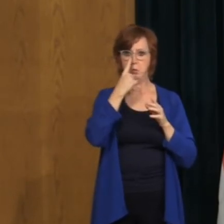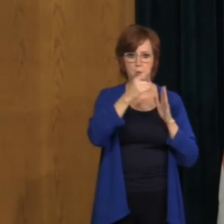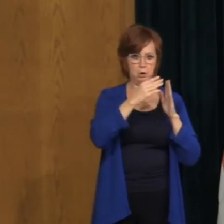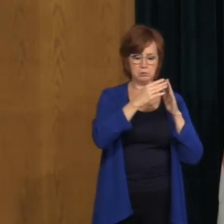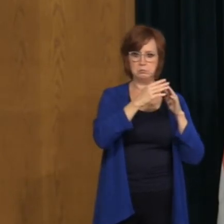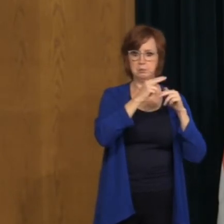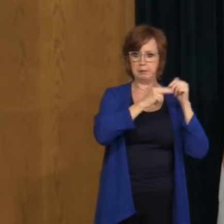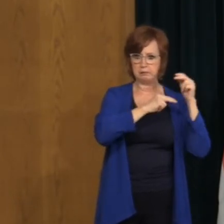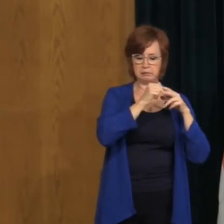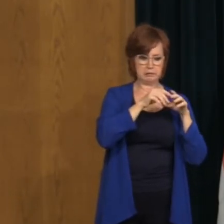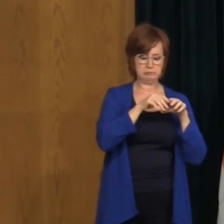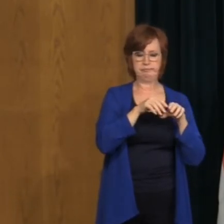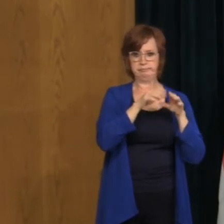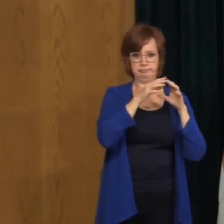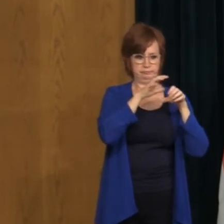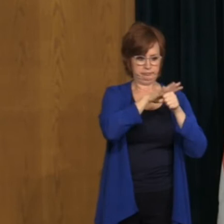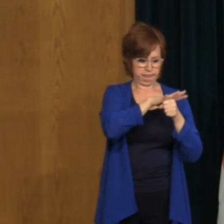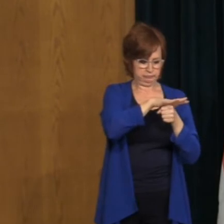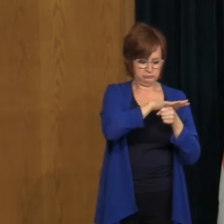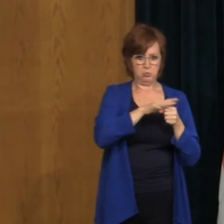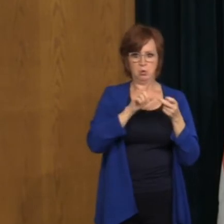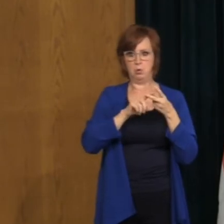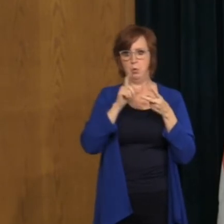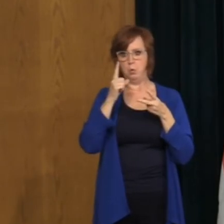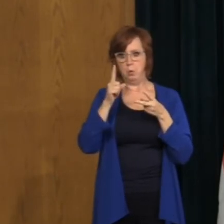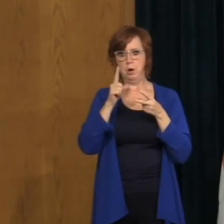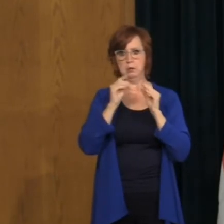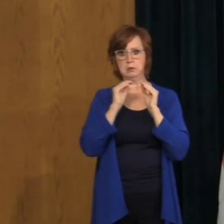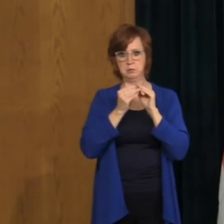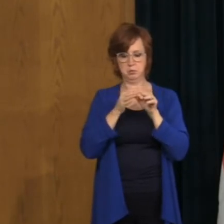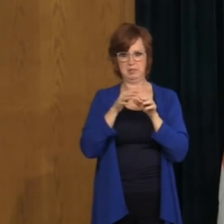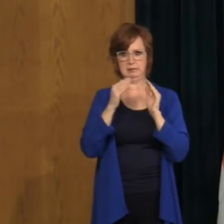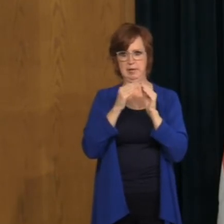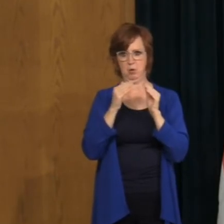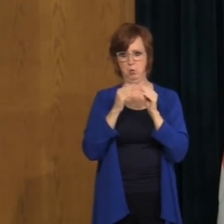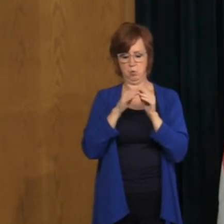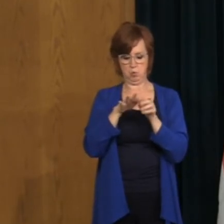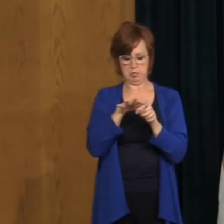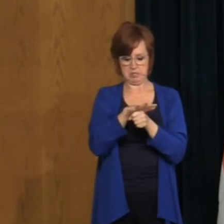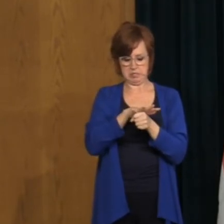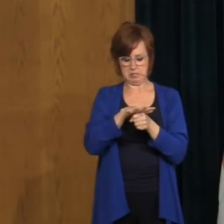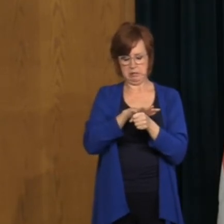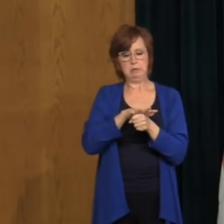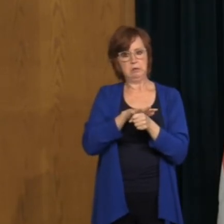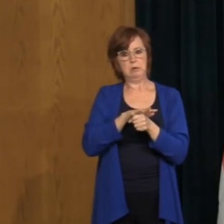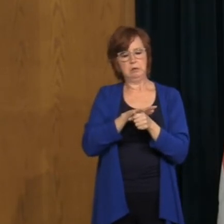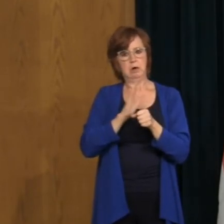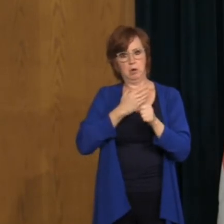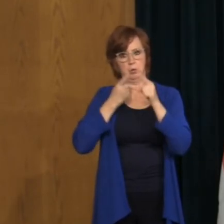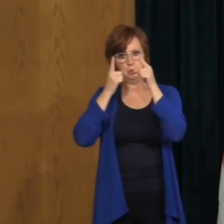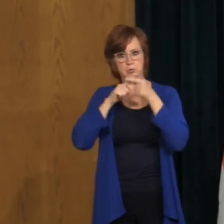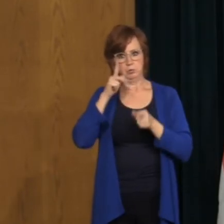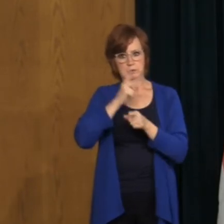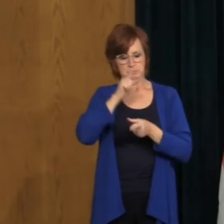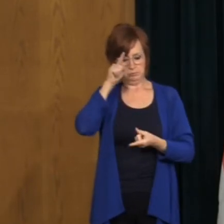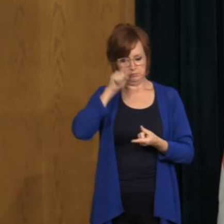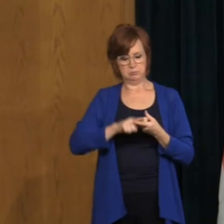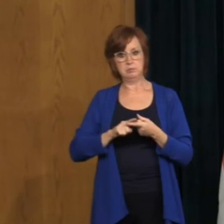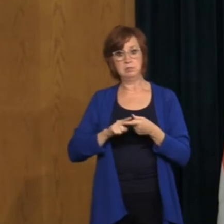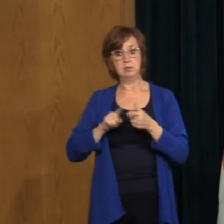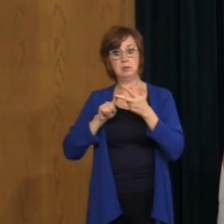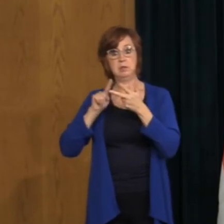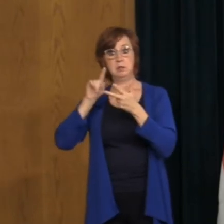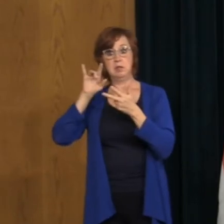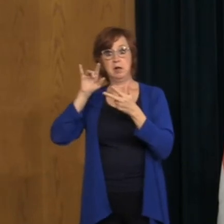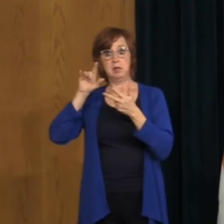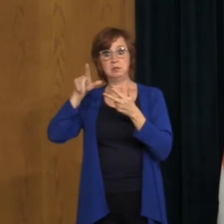the province and be dealing with a province-wide pandemic. So no, the June 8th day for phase 3 is very much